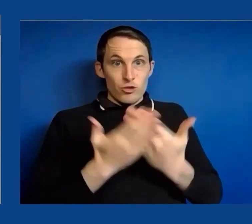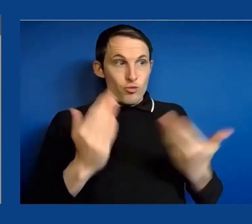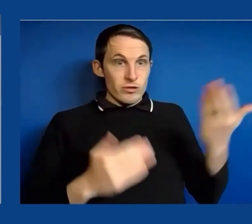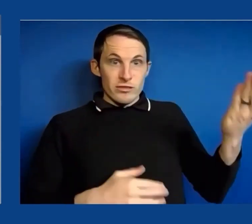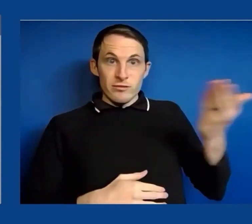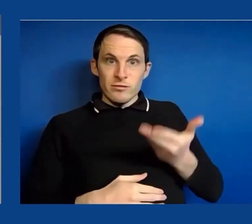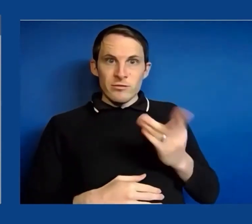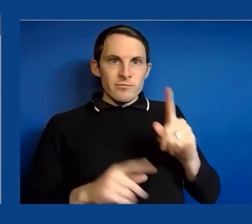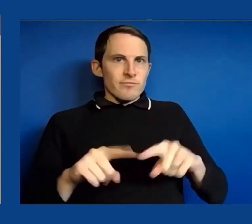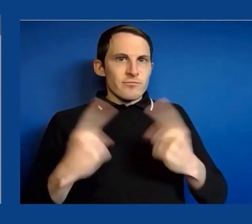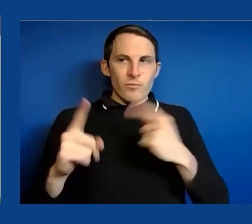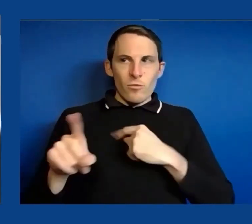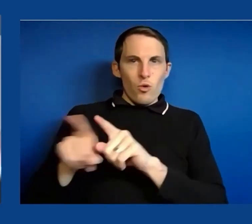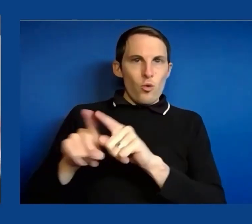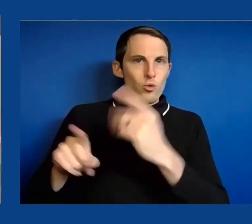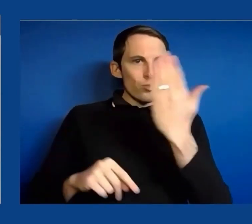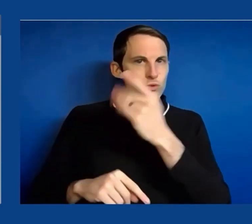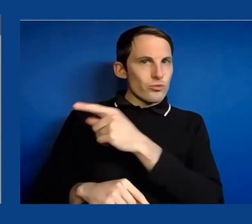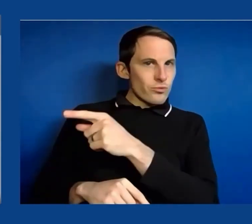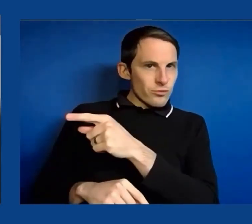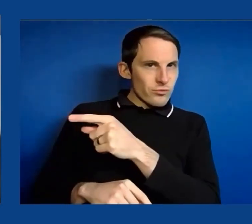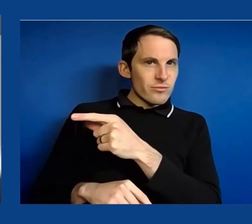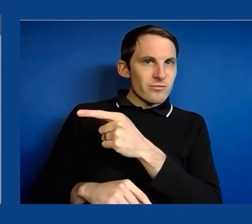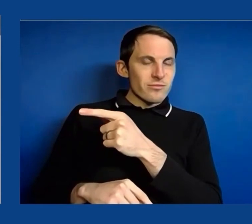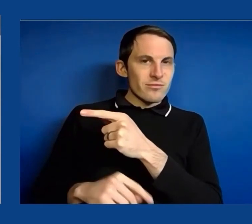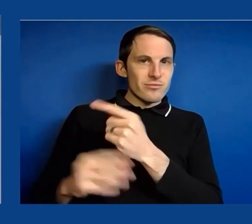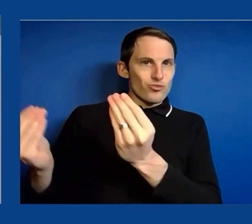school, because we were seen as the